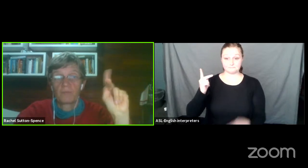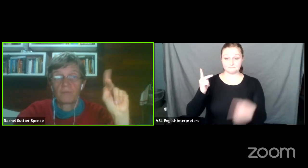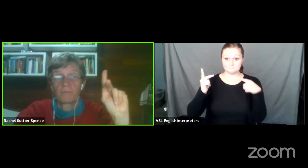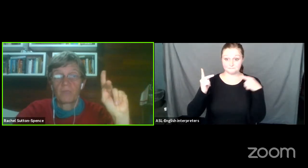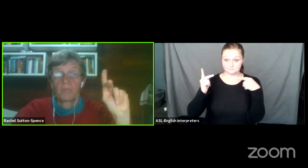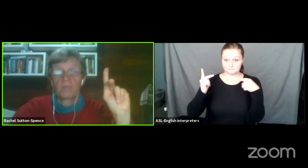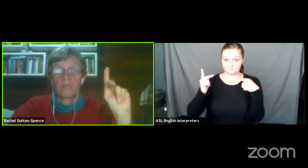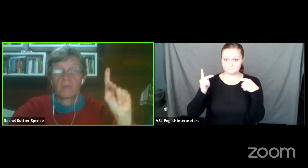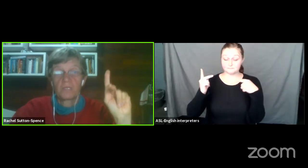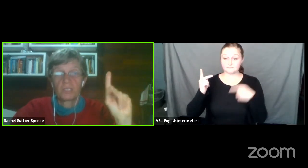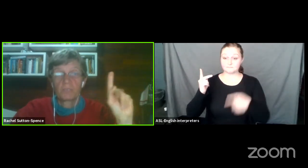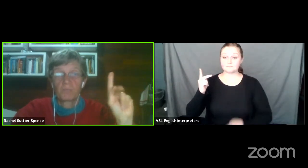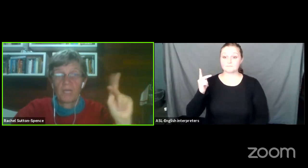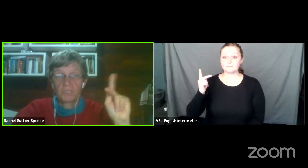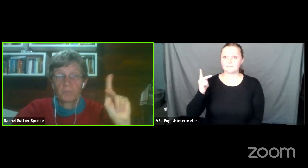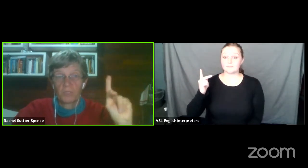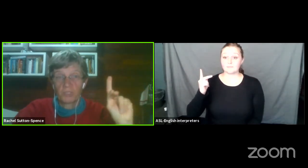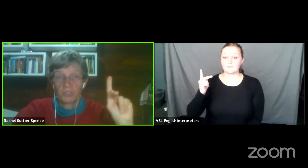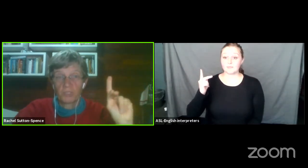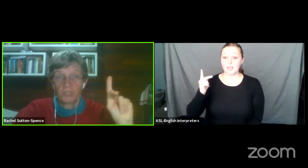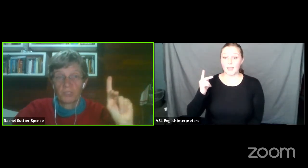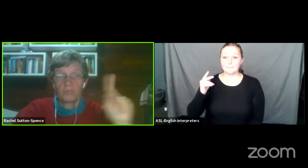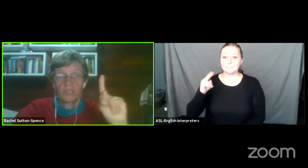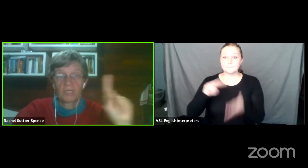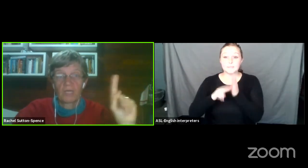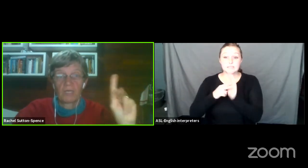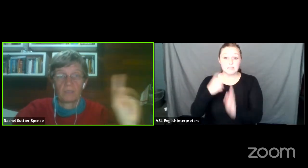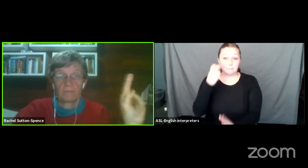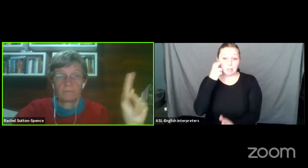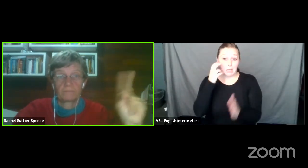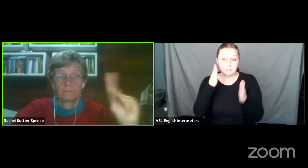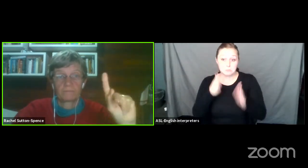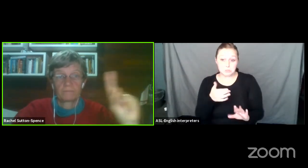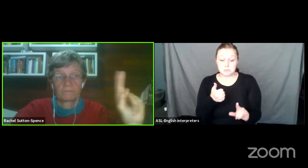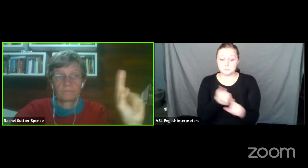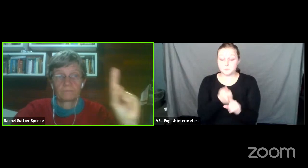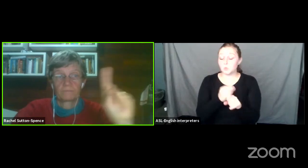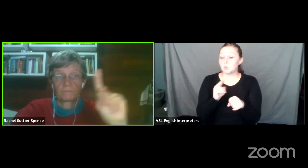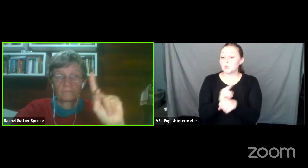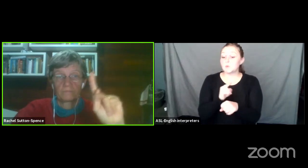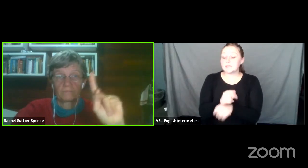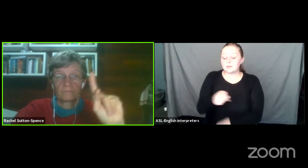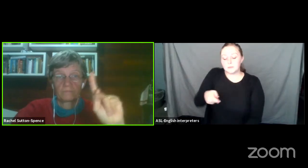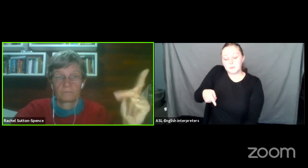hand shape, this is a blind person using a cane.